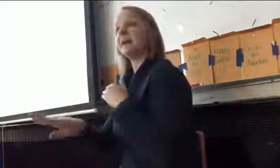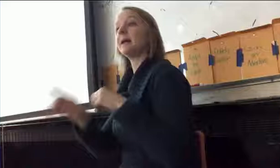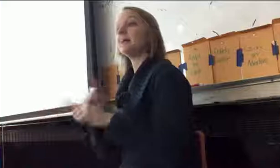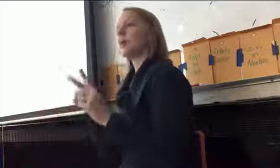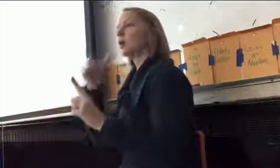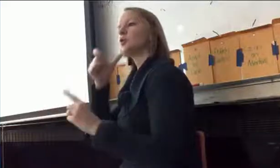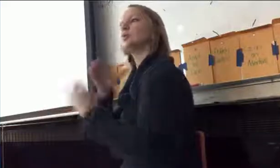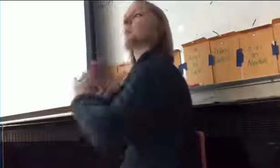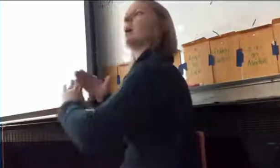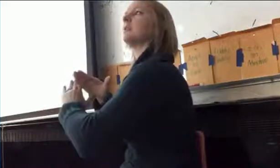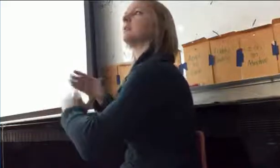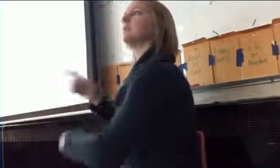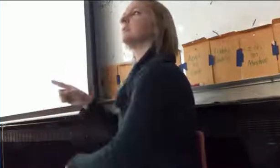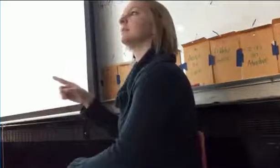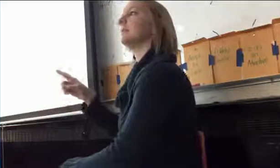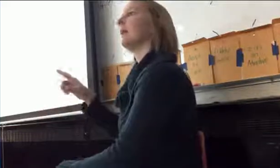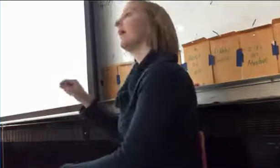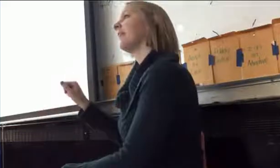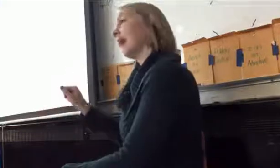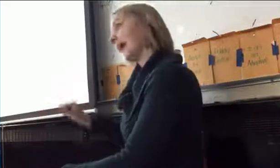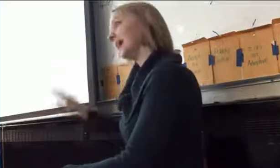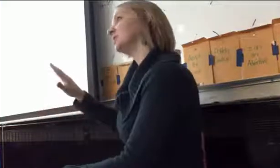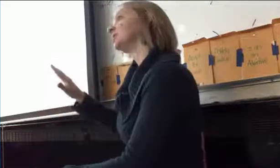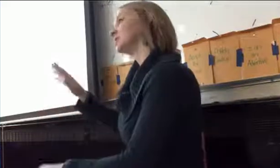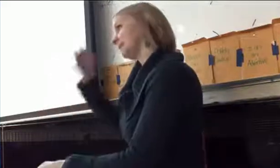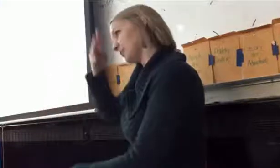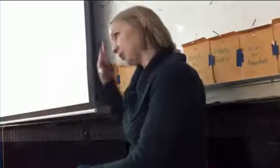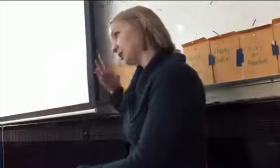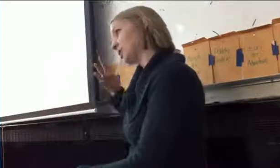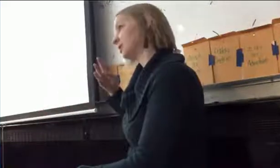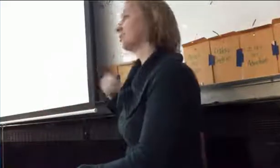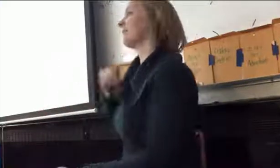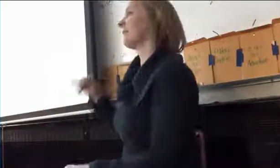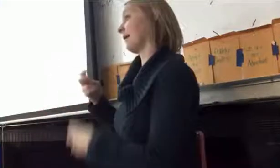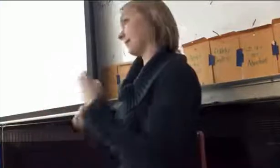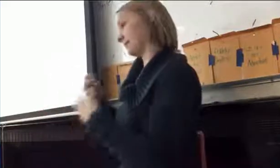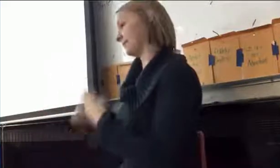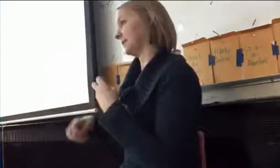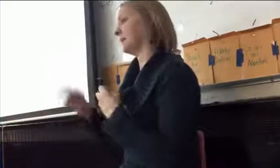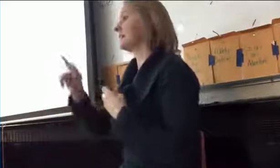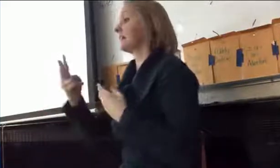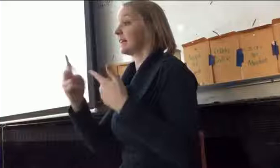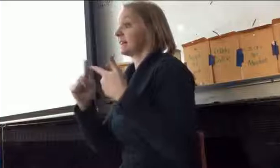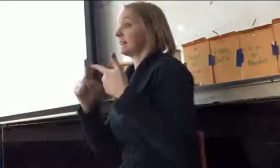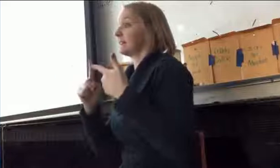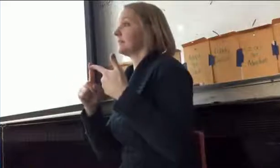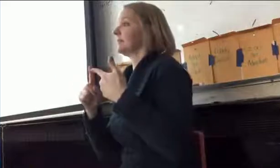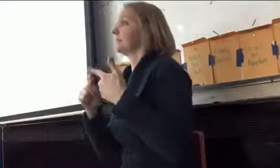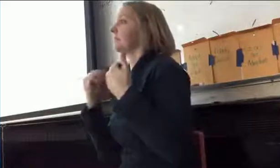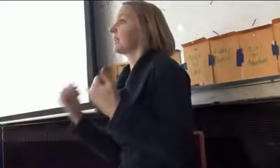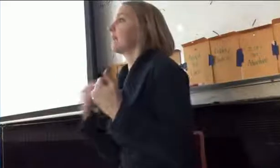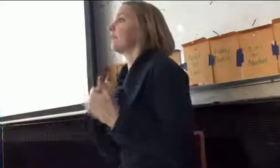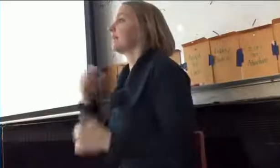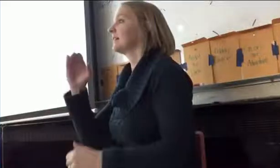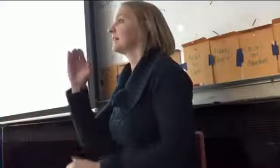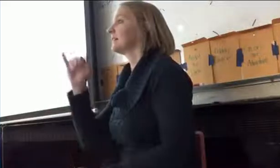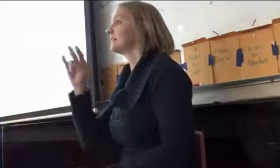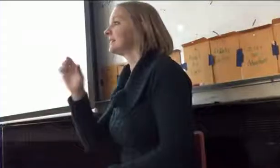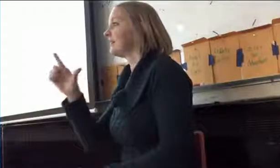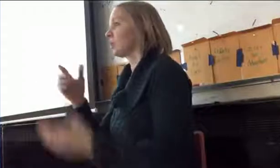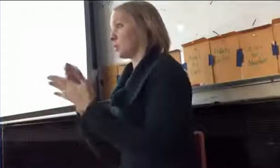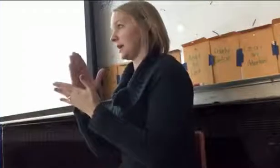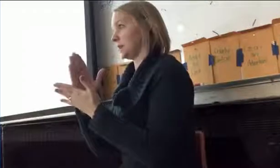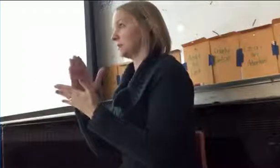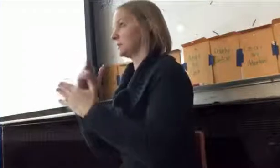being blocked over here? That Asian immigration. So you have that problem. Number 2, now you're going to have civil rights blocked.